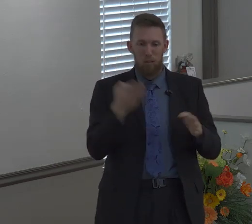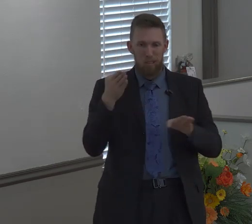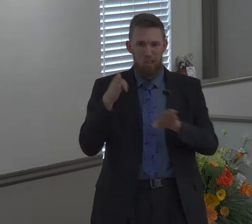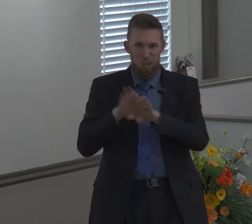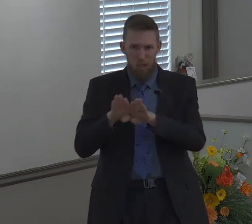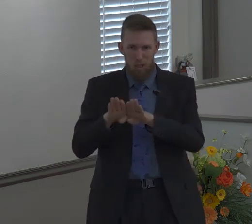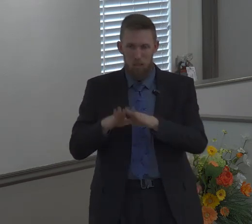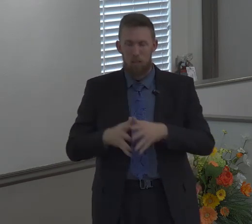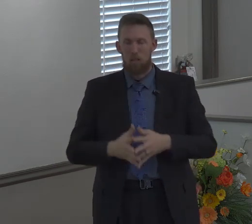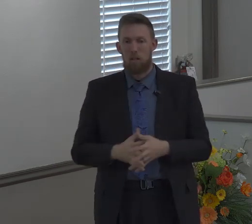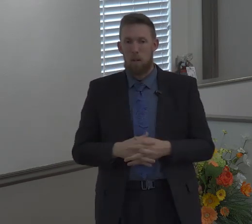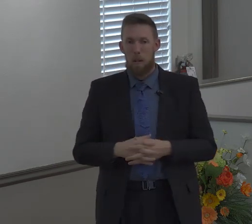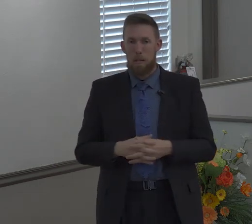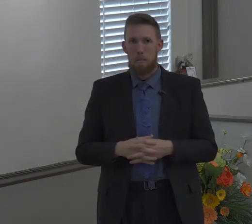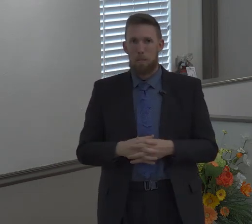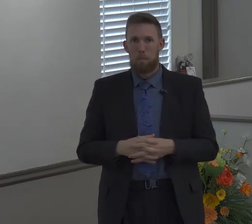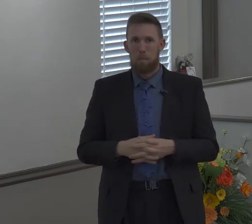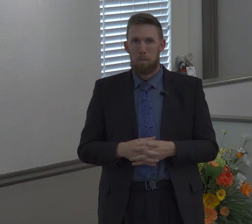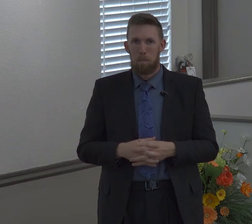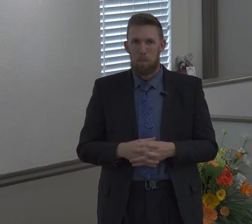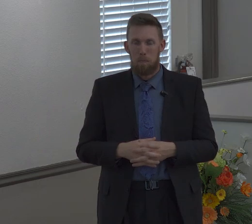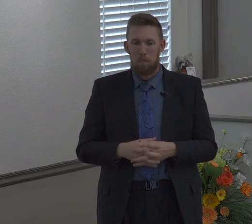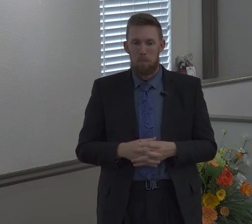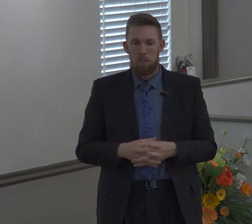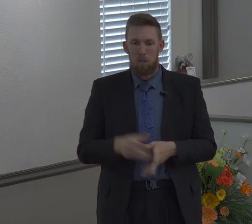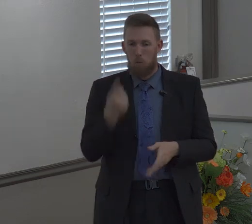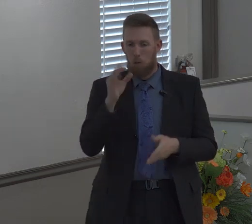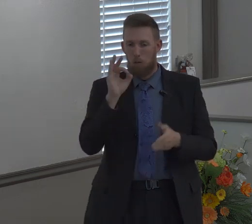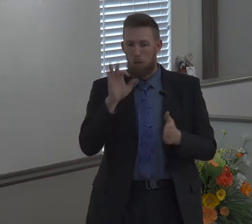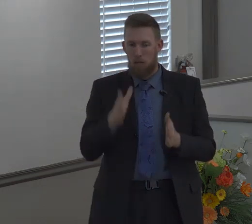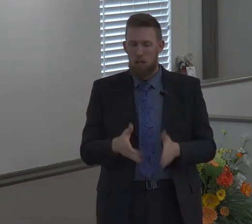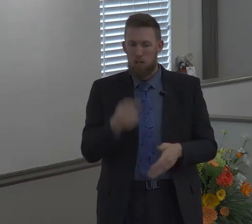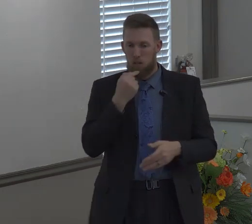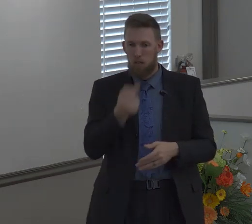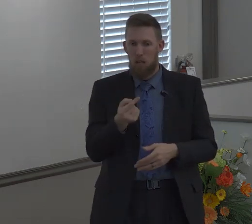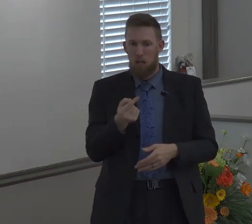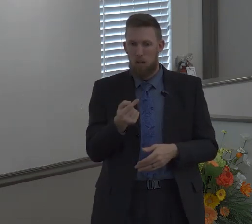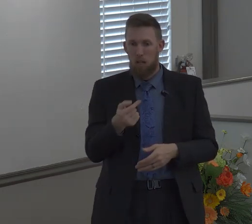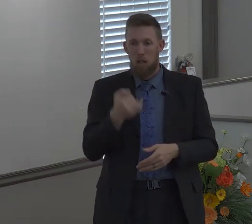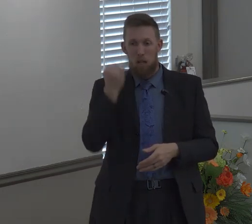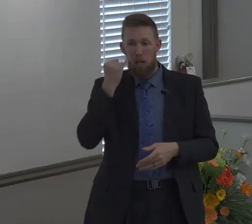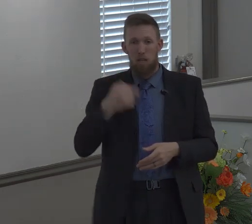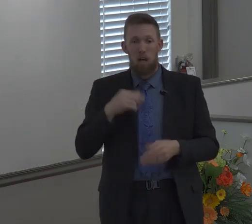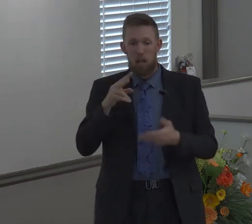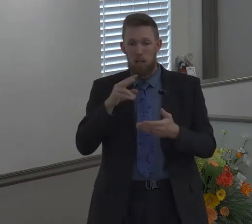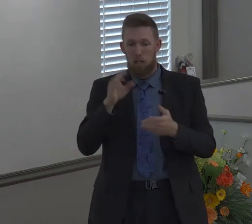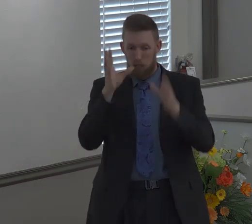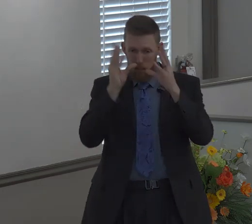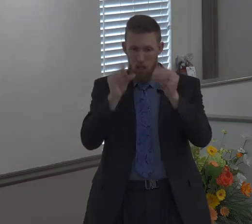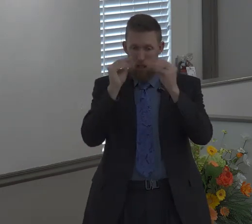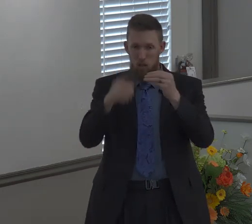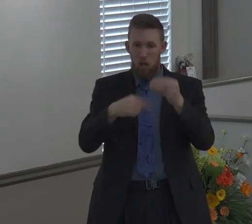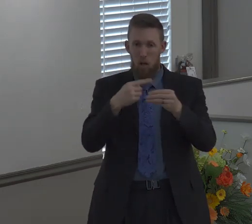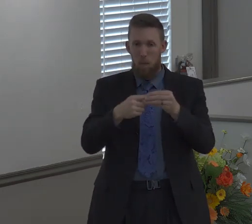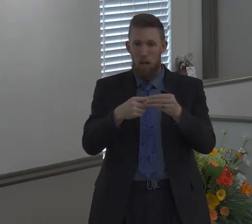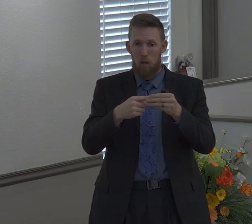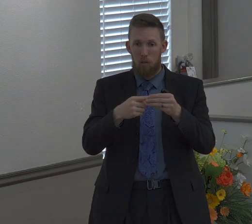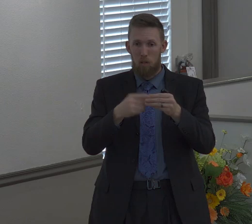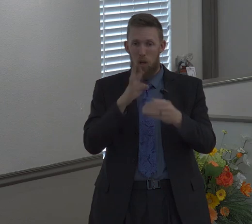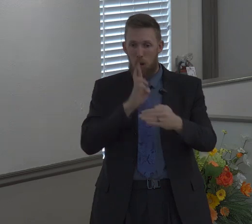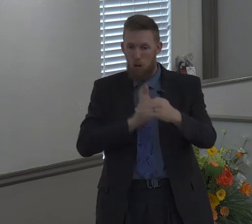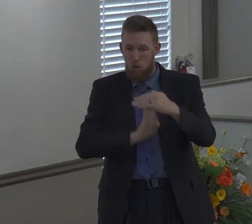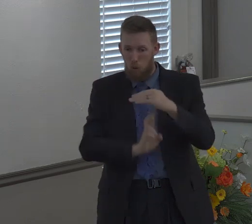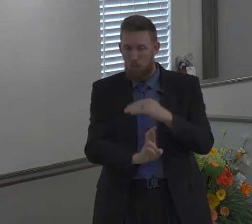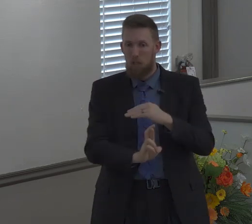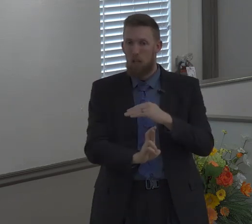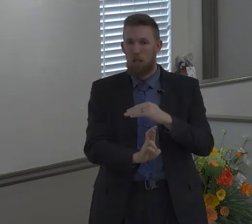Dr. J. Vernon McGee once said, if I teach the book of Revelation, I can fill the church even during the midweek service. But